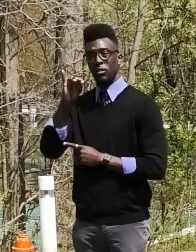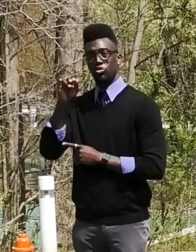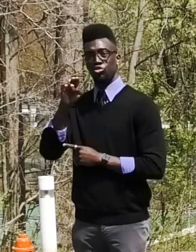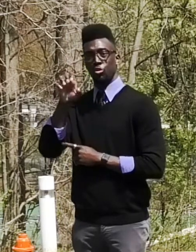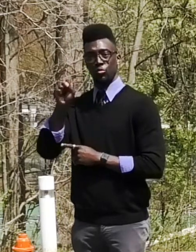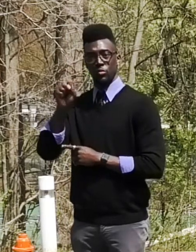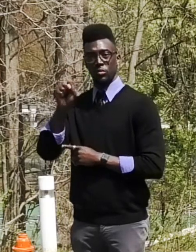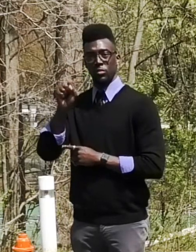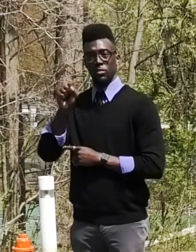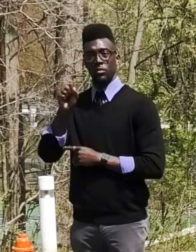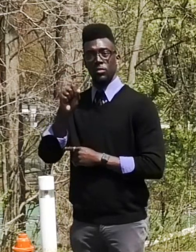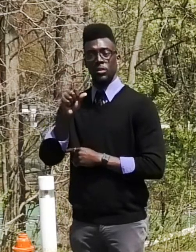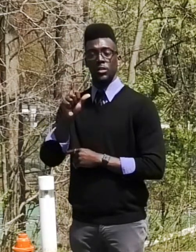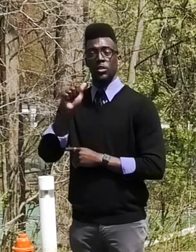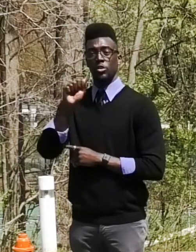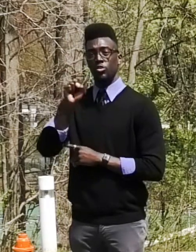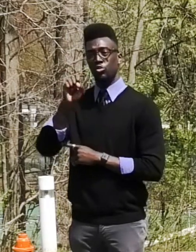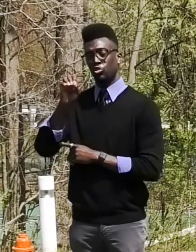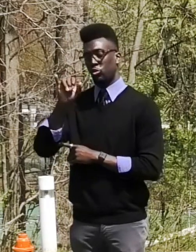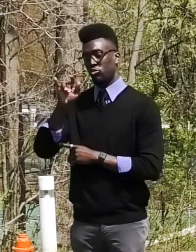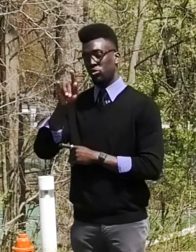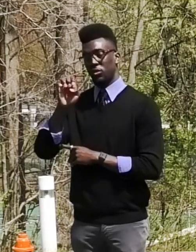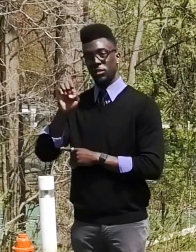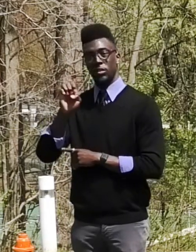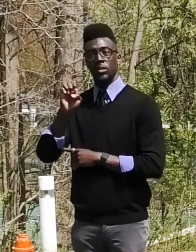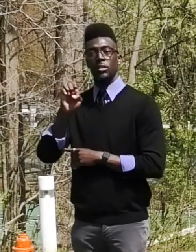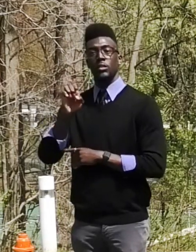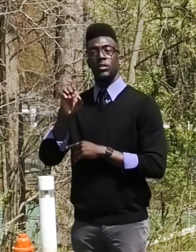Minister from First Baptist Church of Guilford.